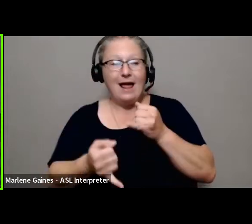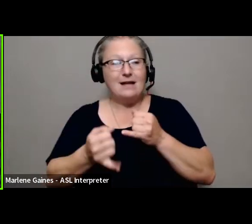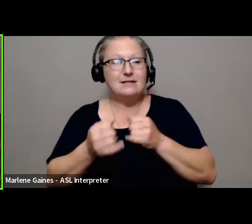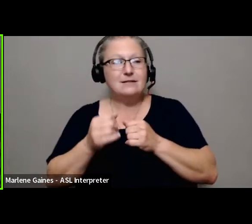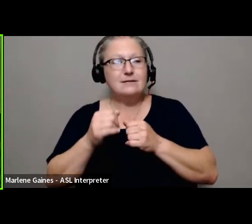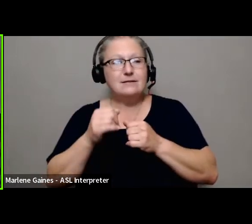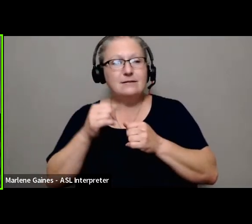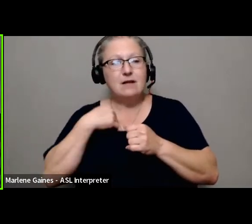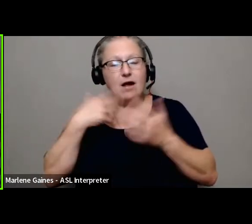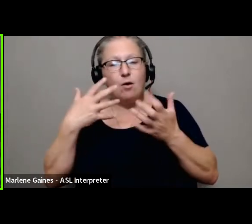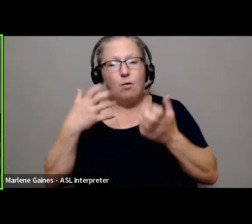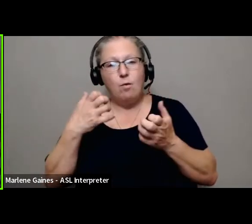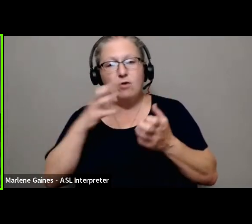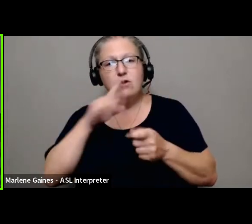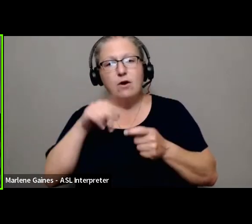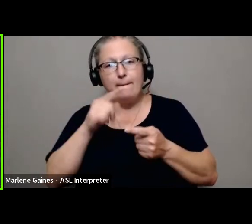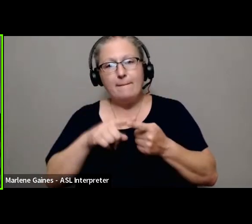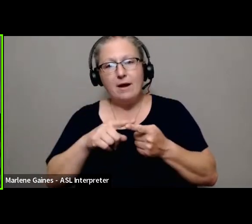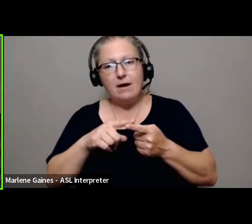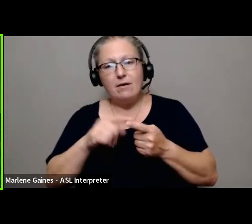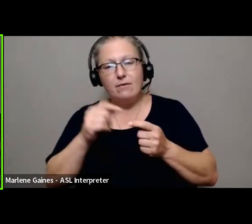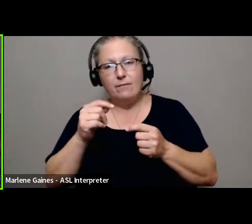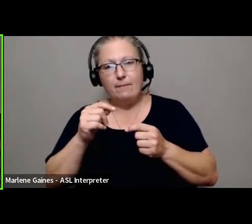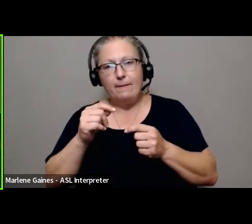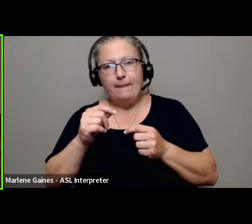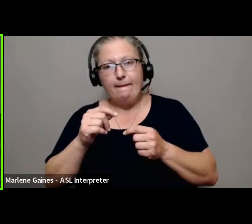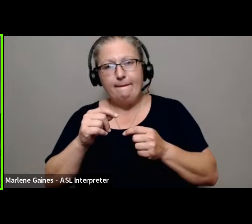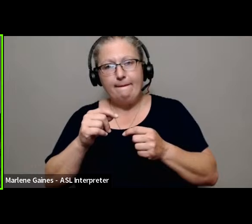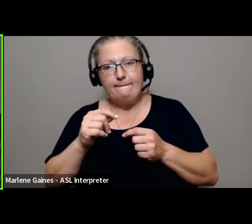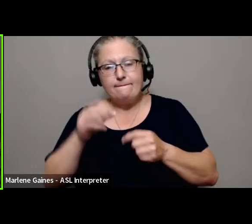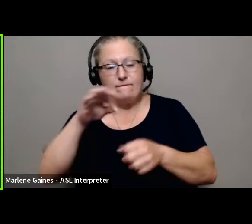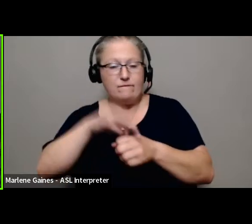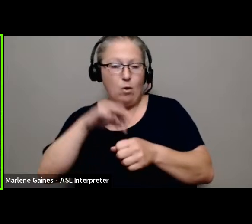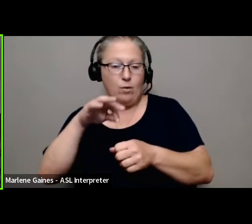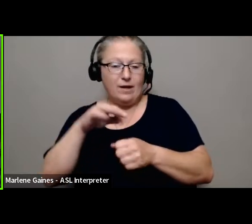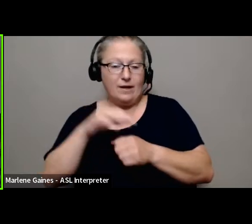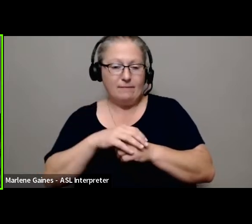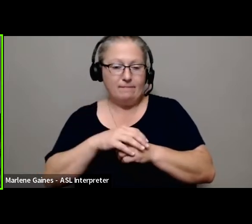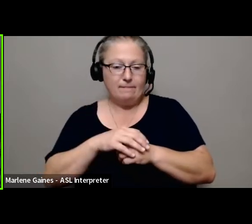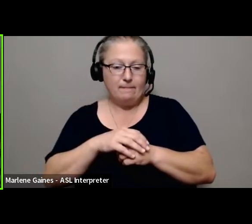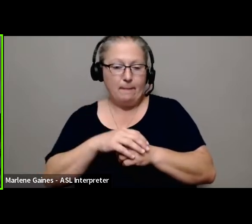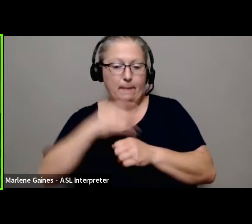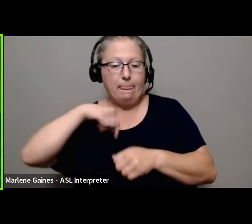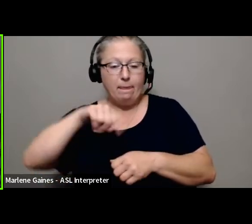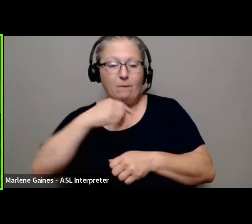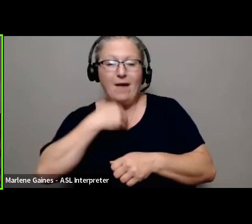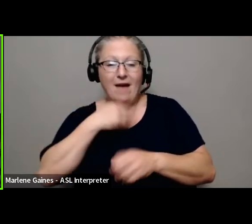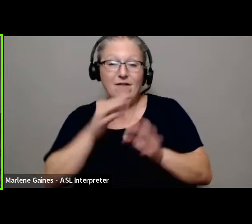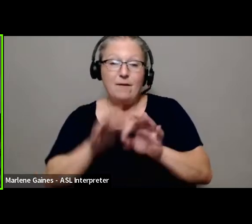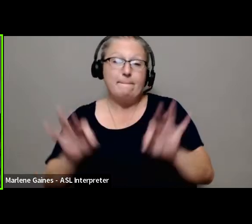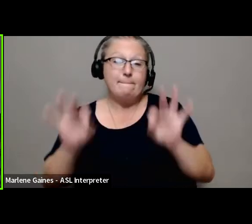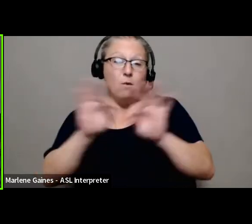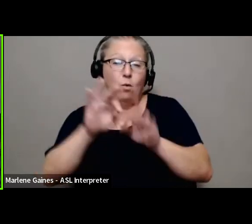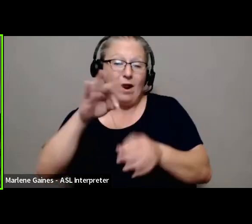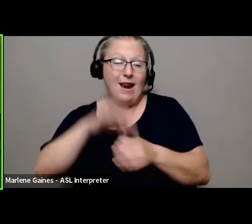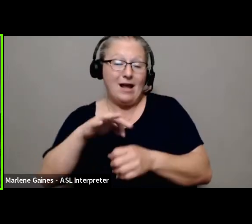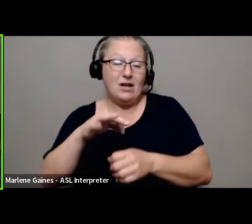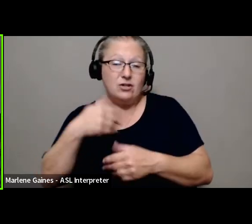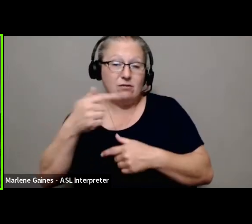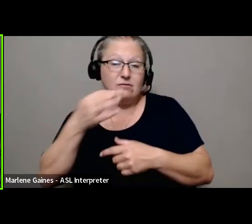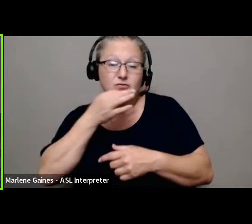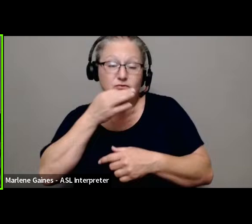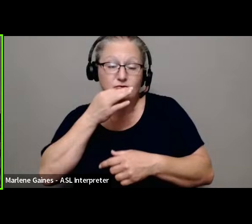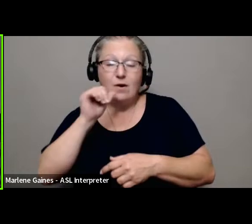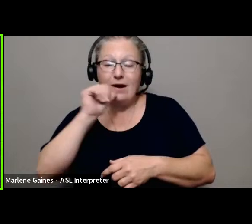Lastly, I wanted to talk about voting. We have a very important election coming up,